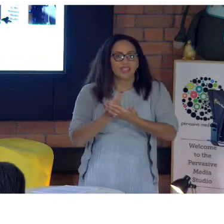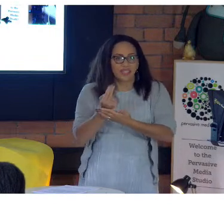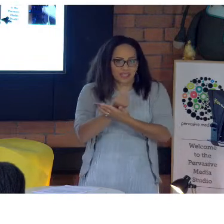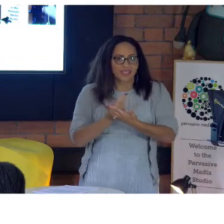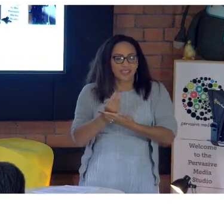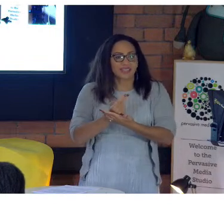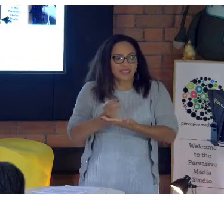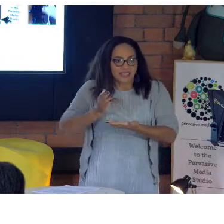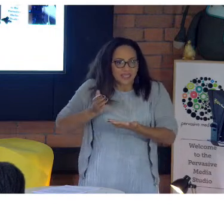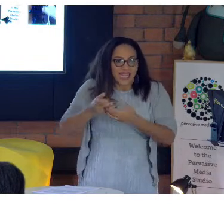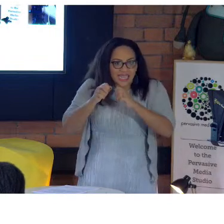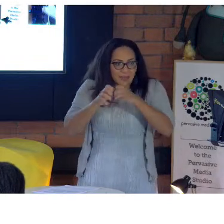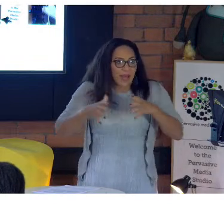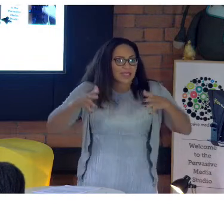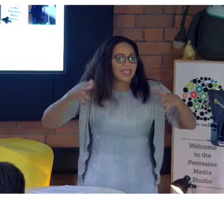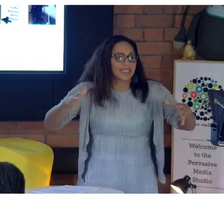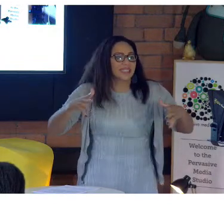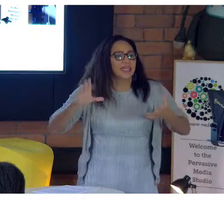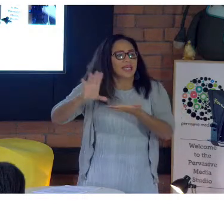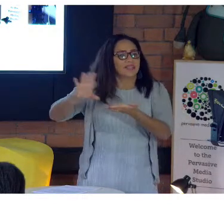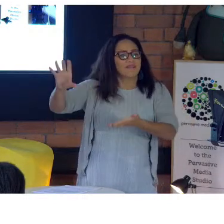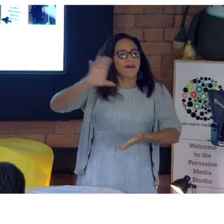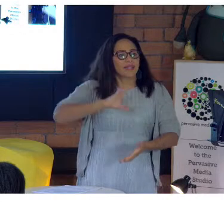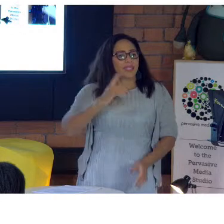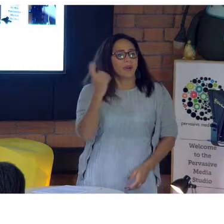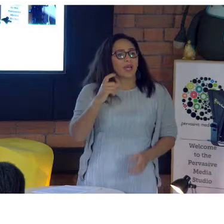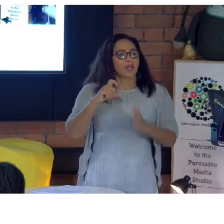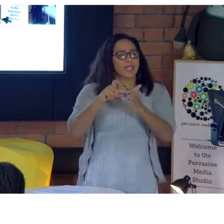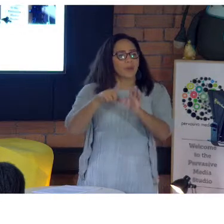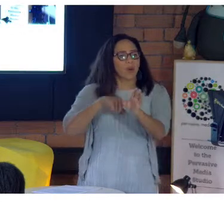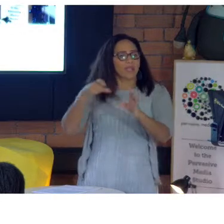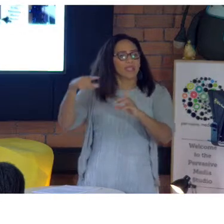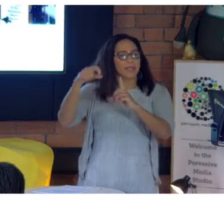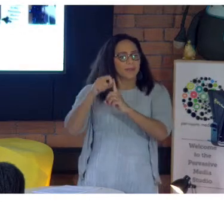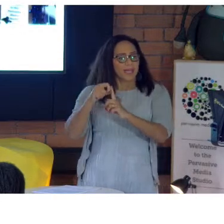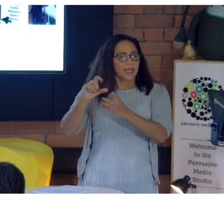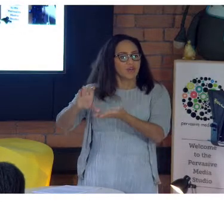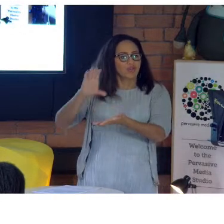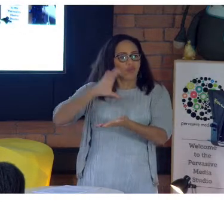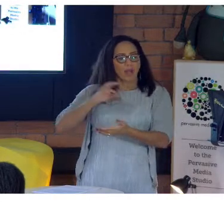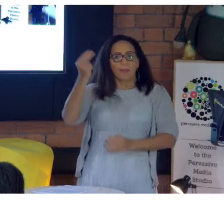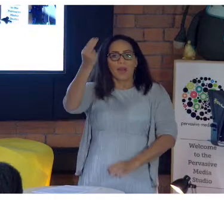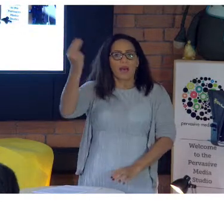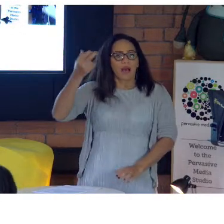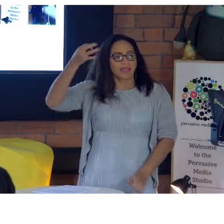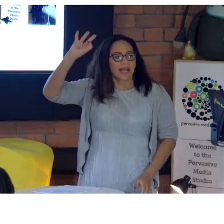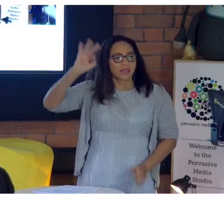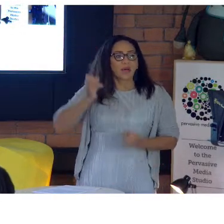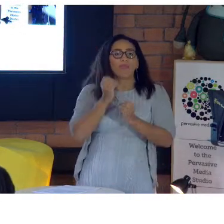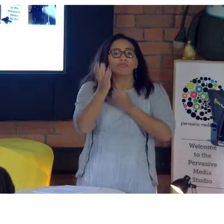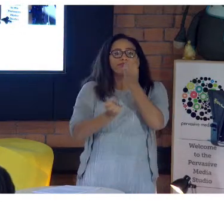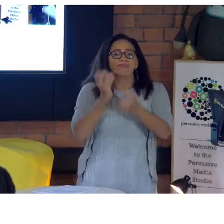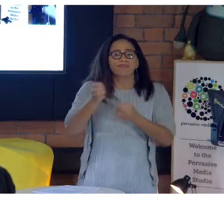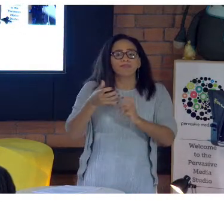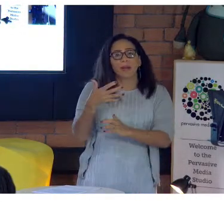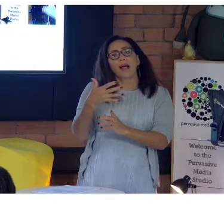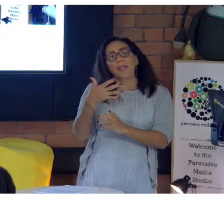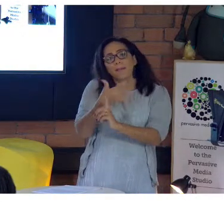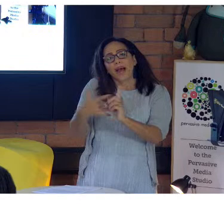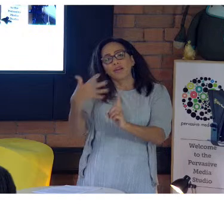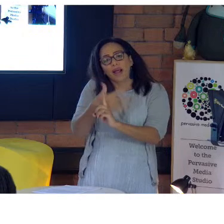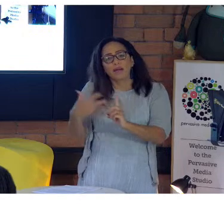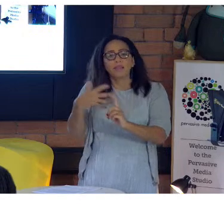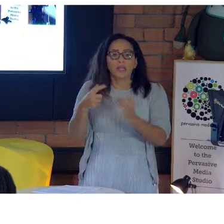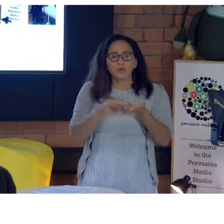R&D project. And first I will give you a little bit of background, then show you 2 videos, and